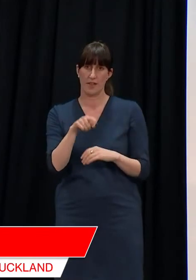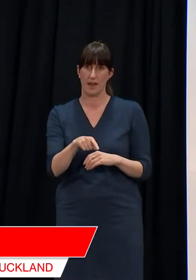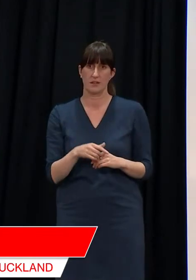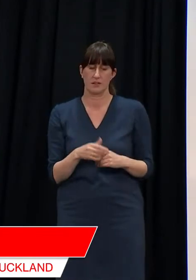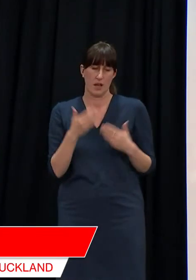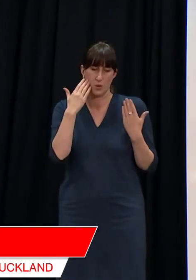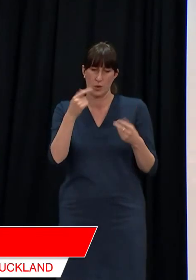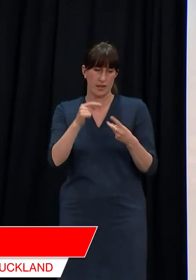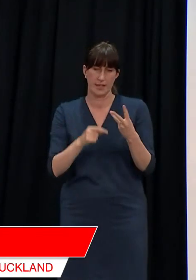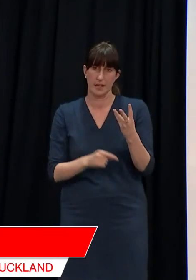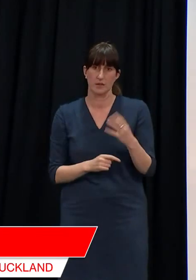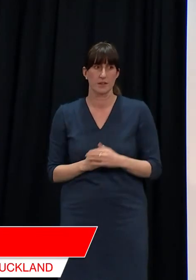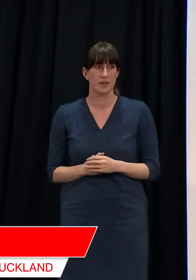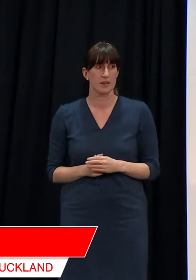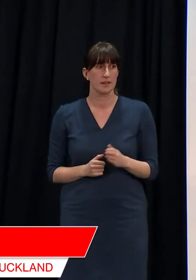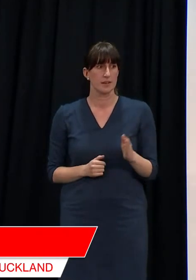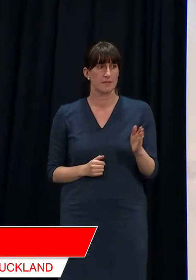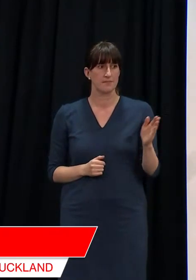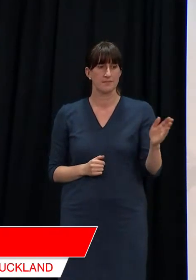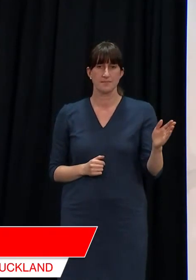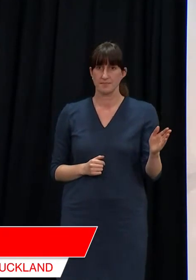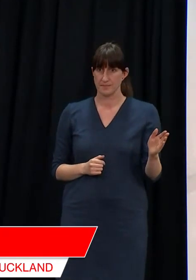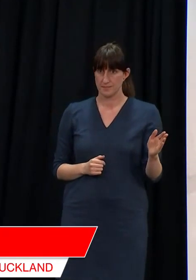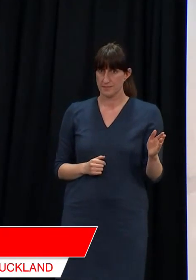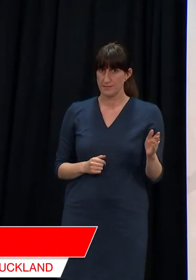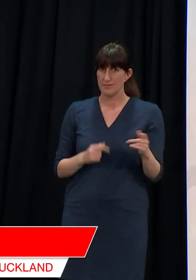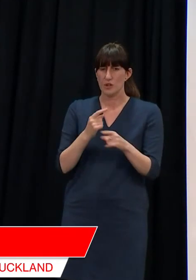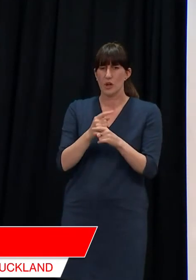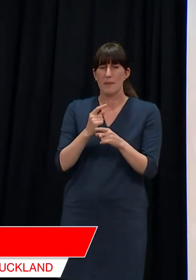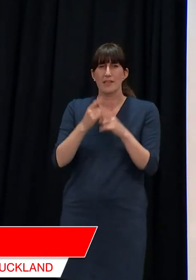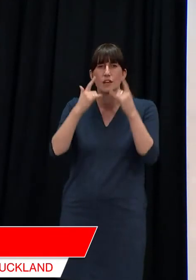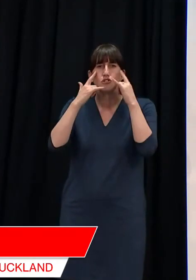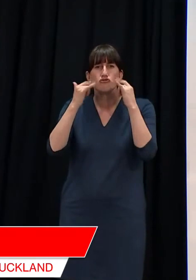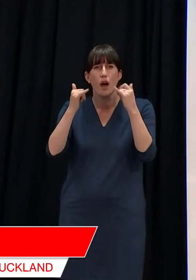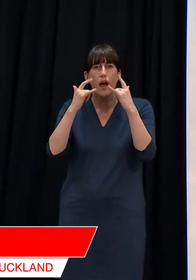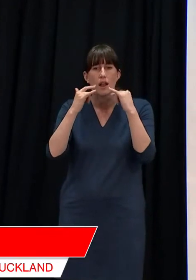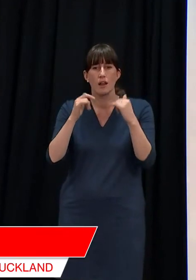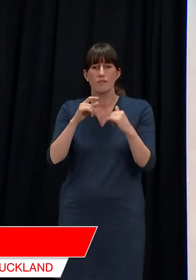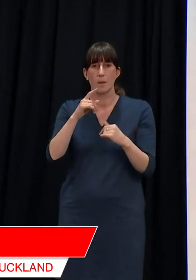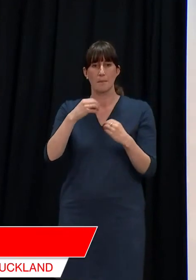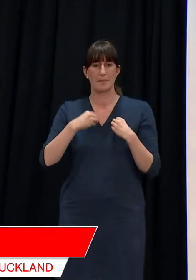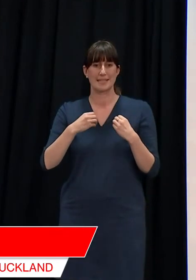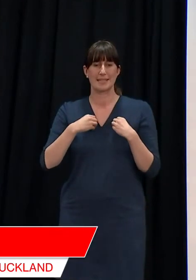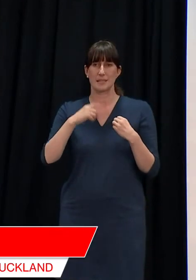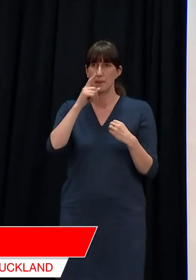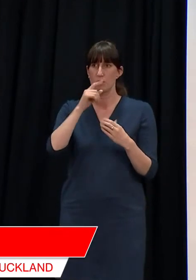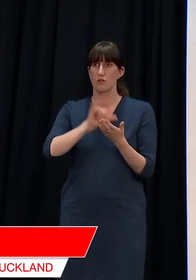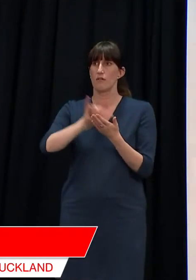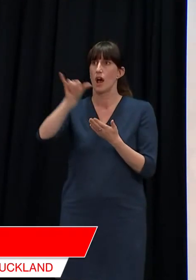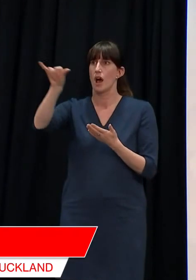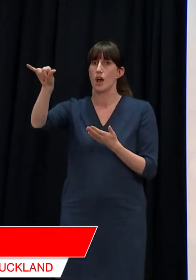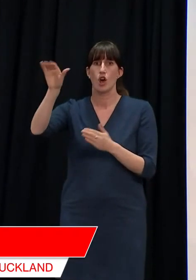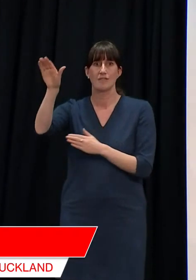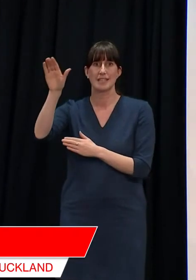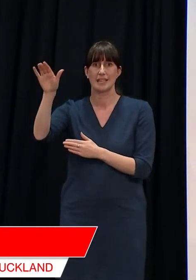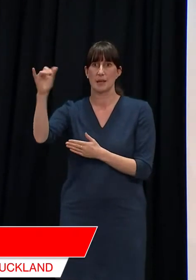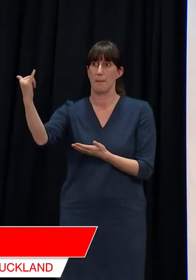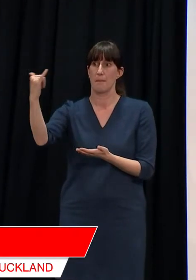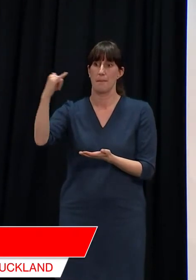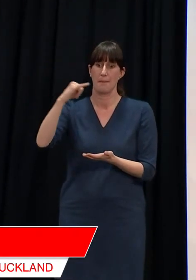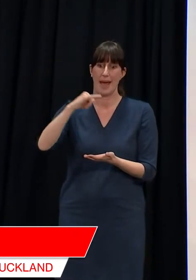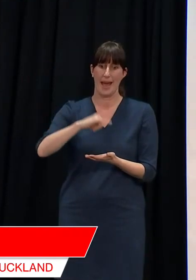of the pilot for the business people to travel overseas and come back and have sort of looser managed isolation